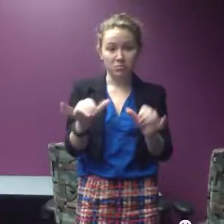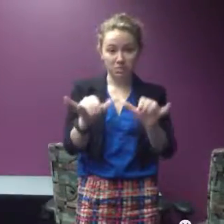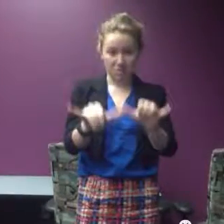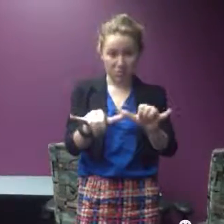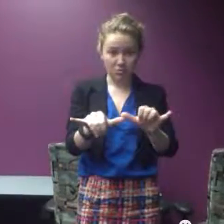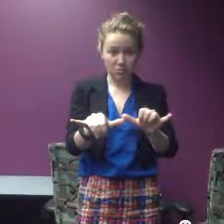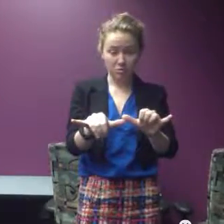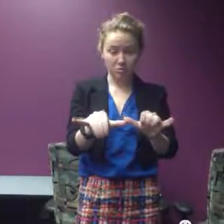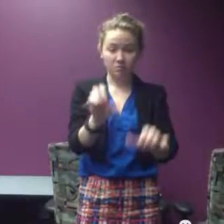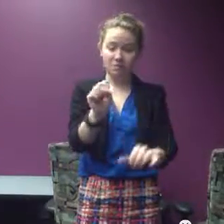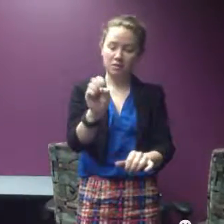And